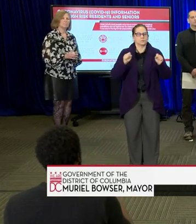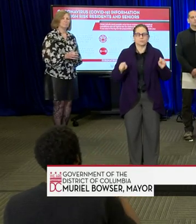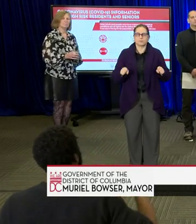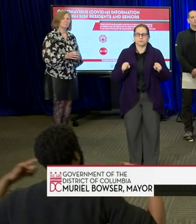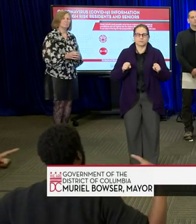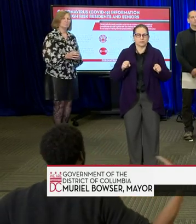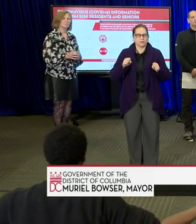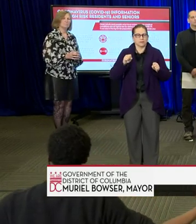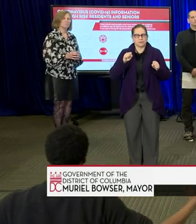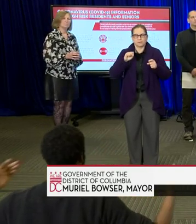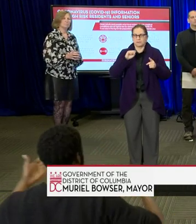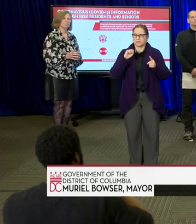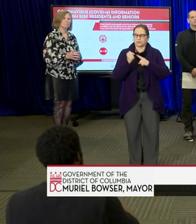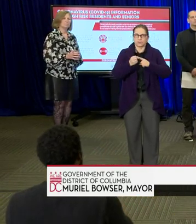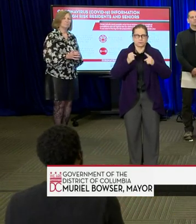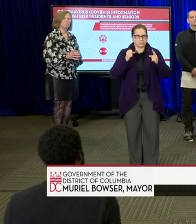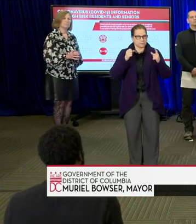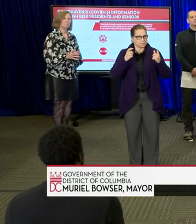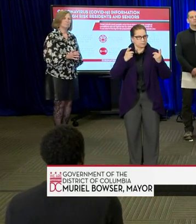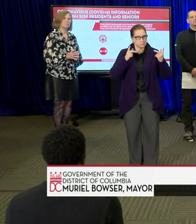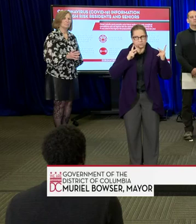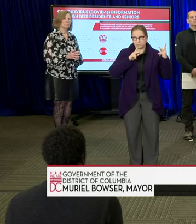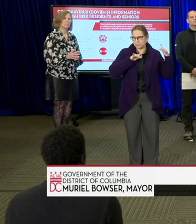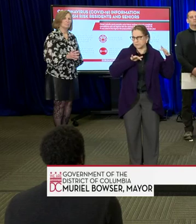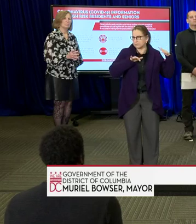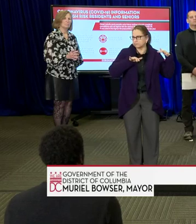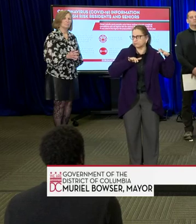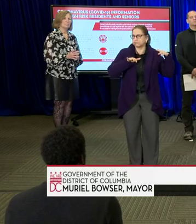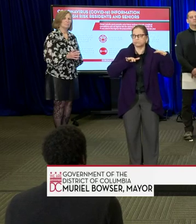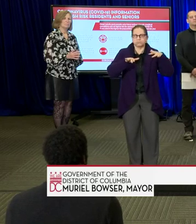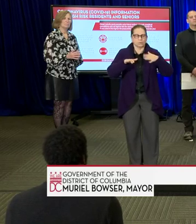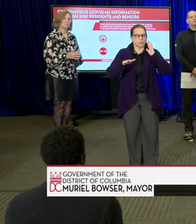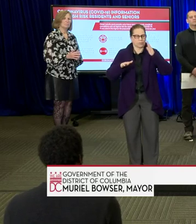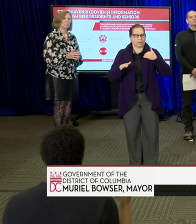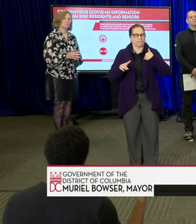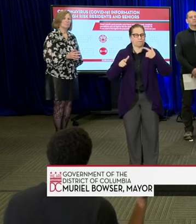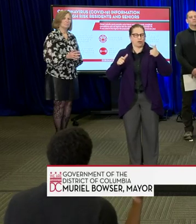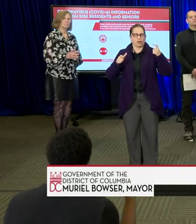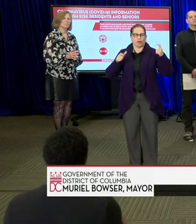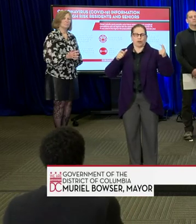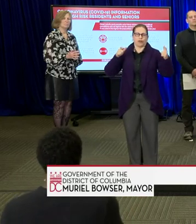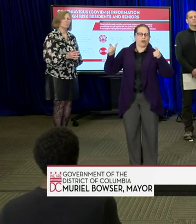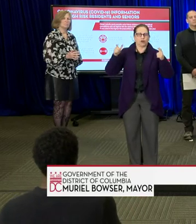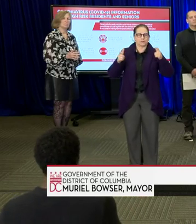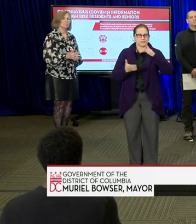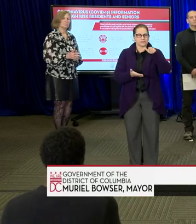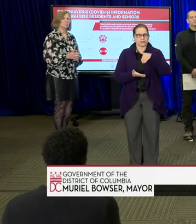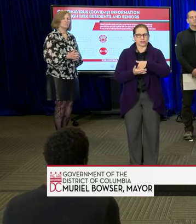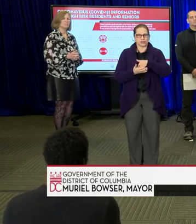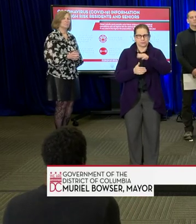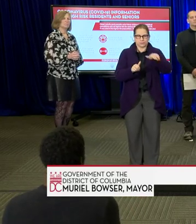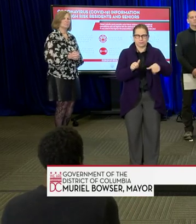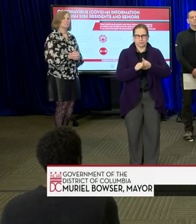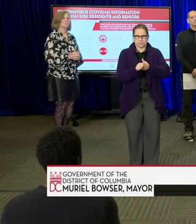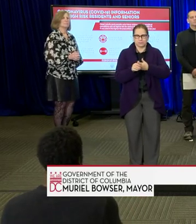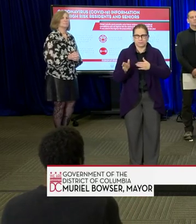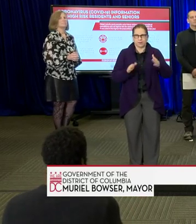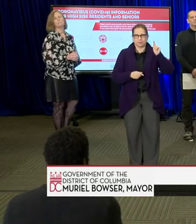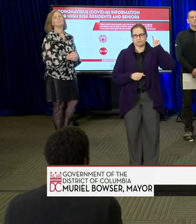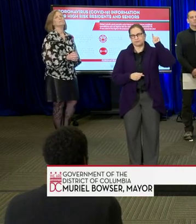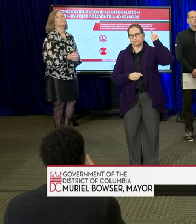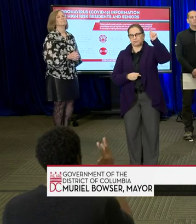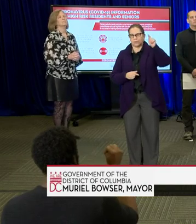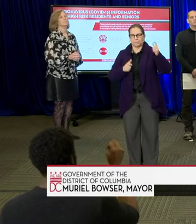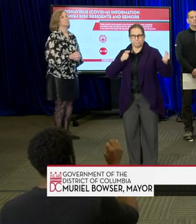facilities are, and what's the medium term, and what's the worst-case scenario, to kind of give readers and viewers a sense of like what we're looking at in terms of your medium-term planning